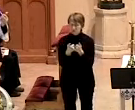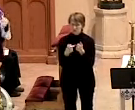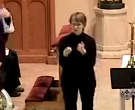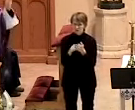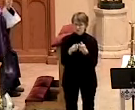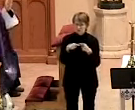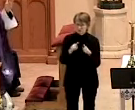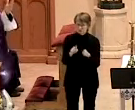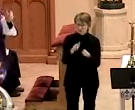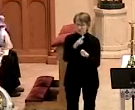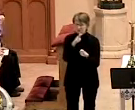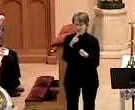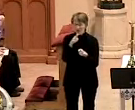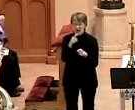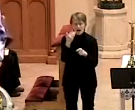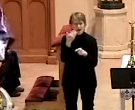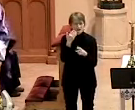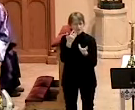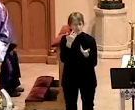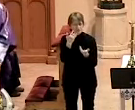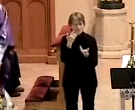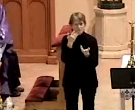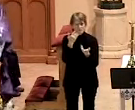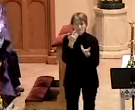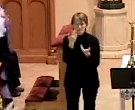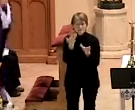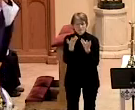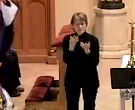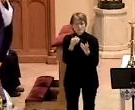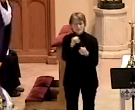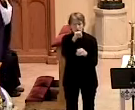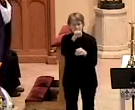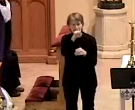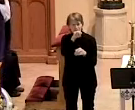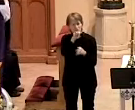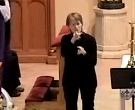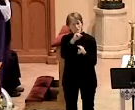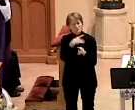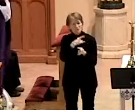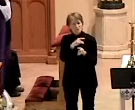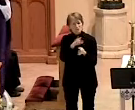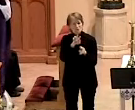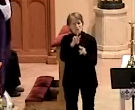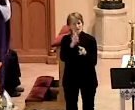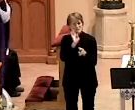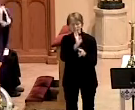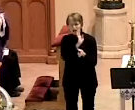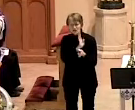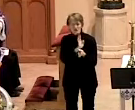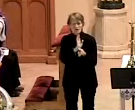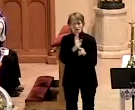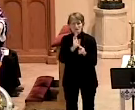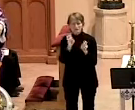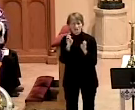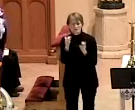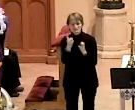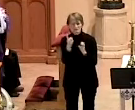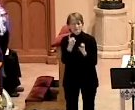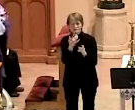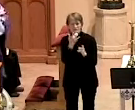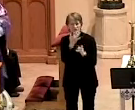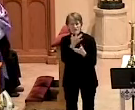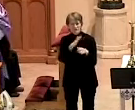the week that we like to watch, I don't know, The Bachelor or some kind of things that you watch on TV